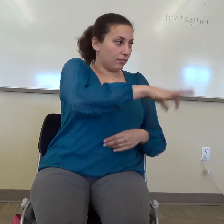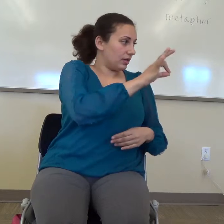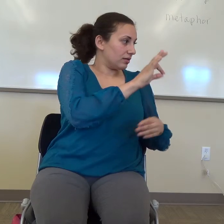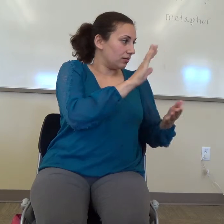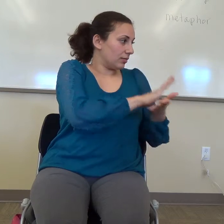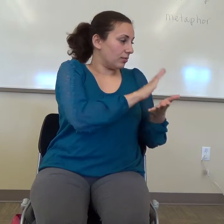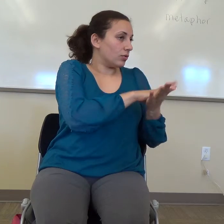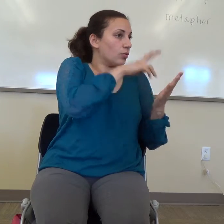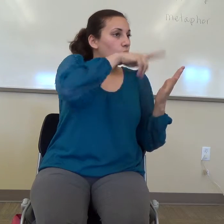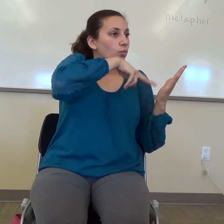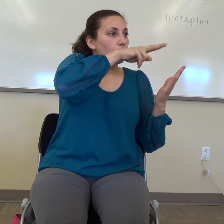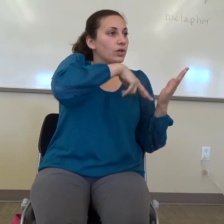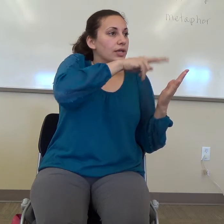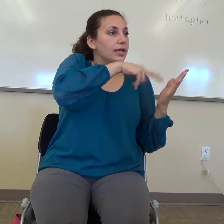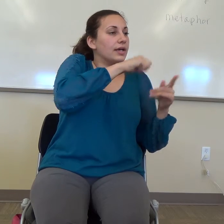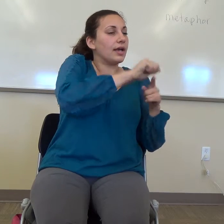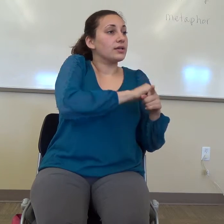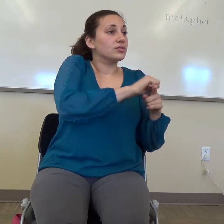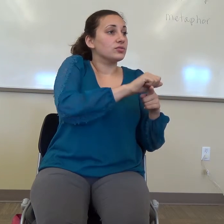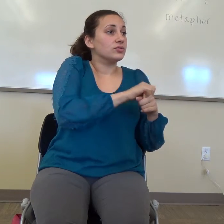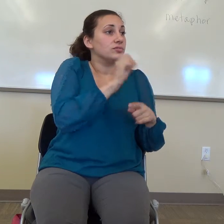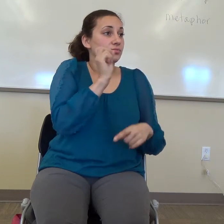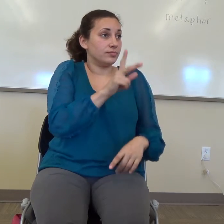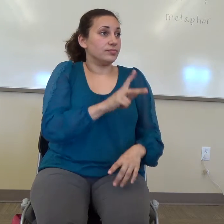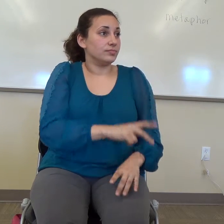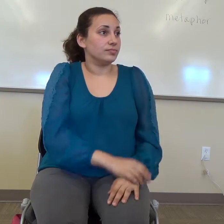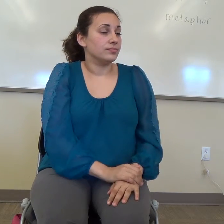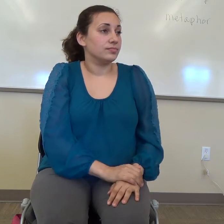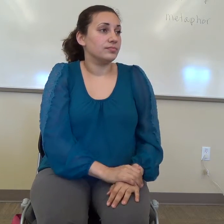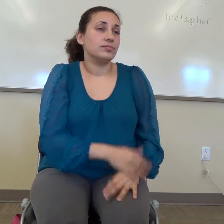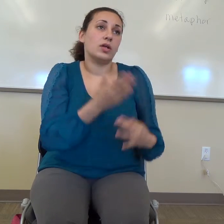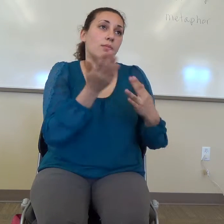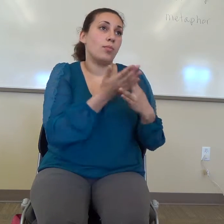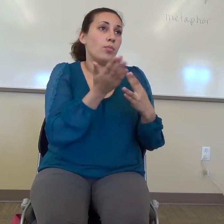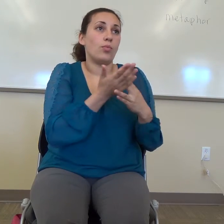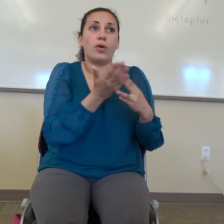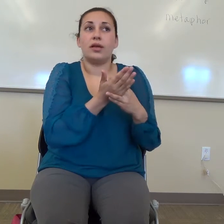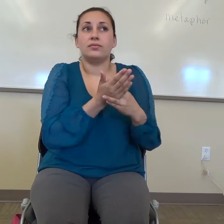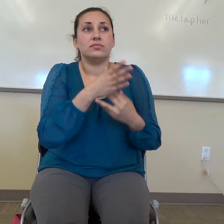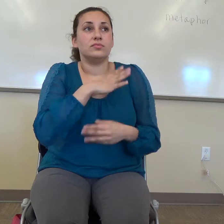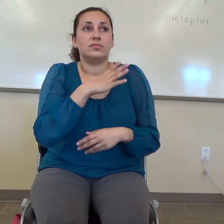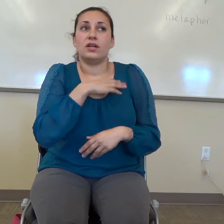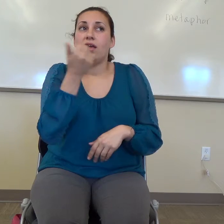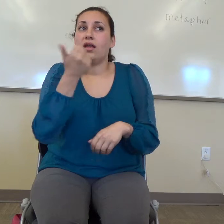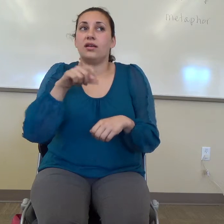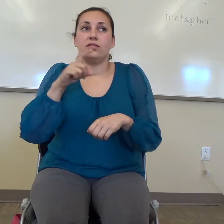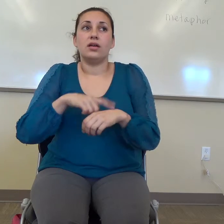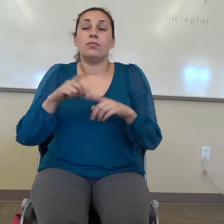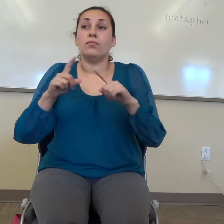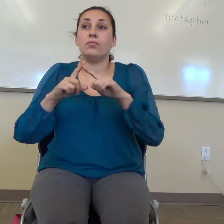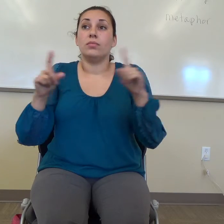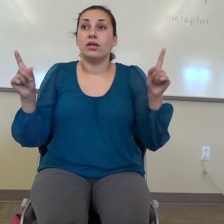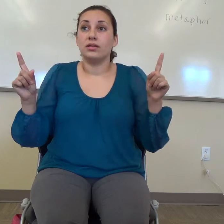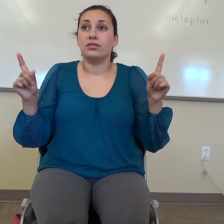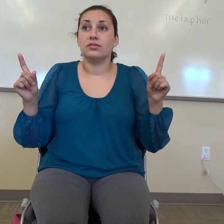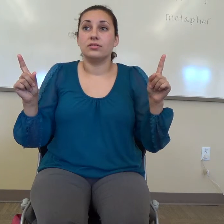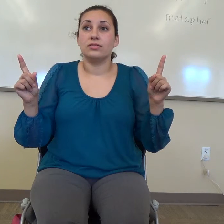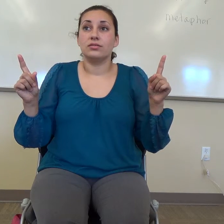reading exercise. And you can take a break in there, wherever you want. However, there's a reversal